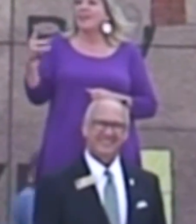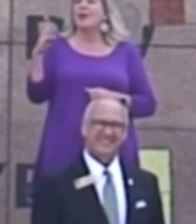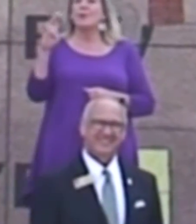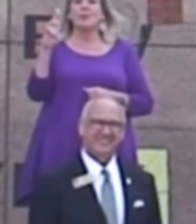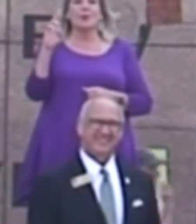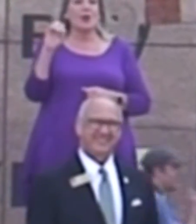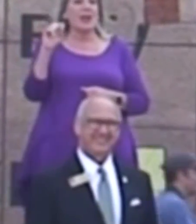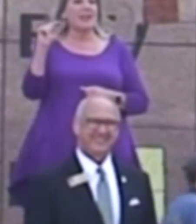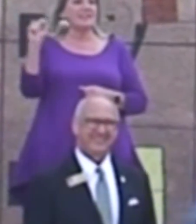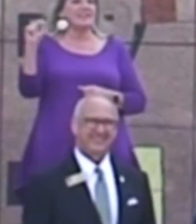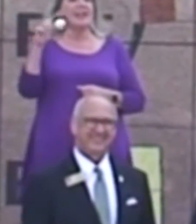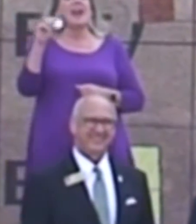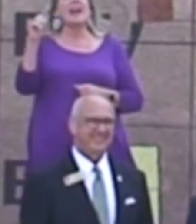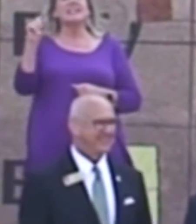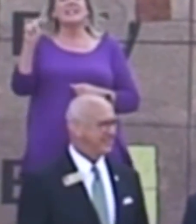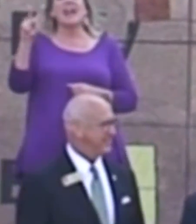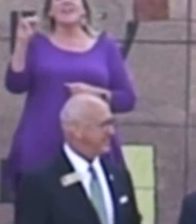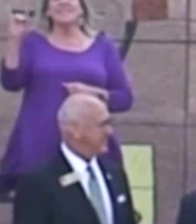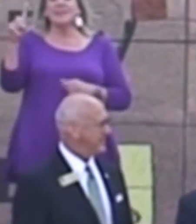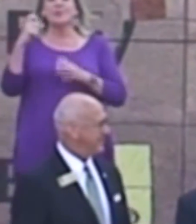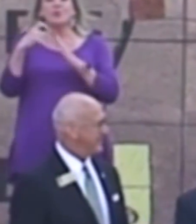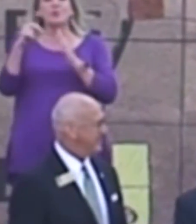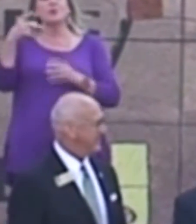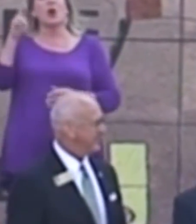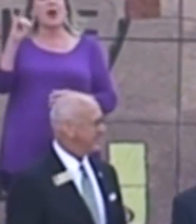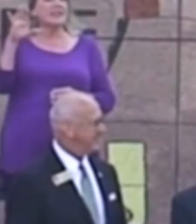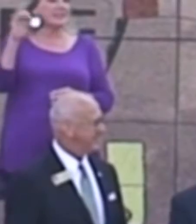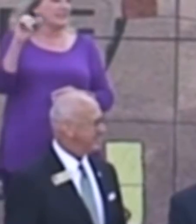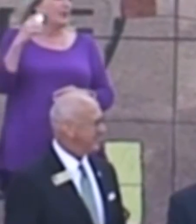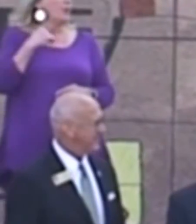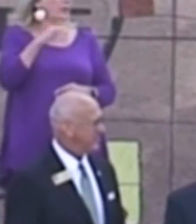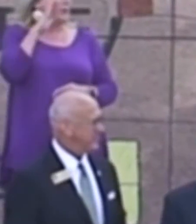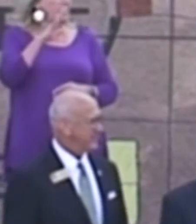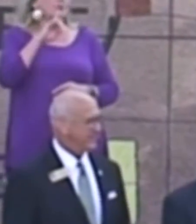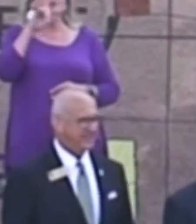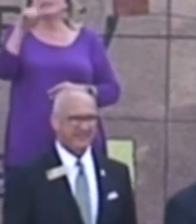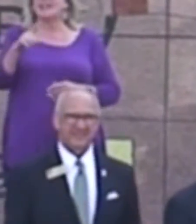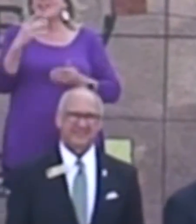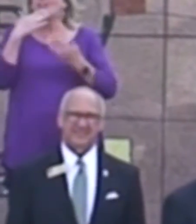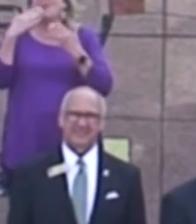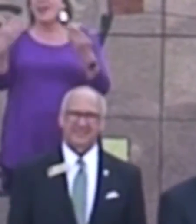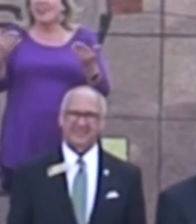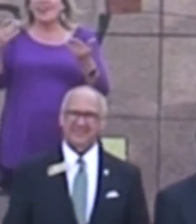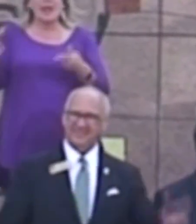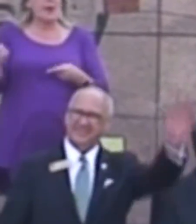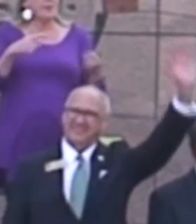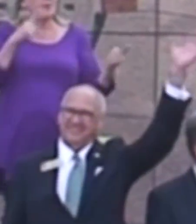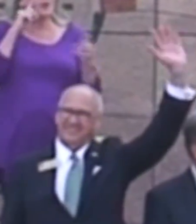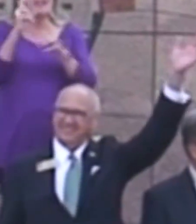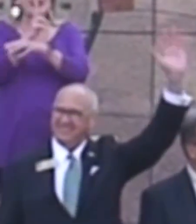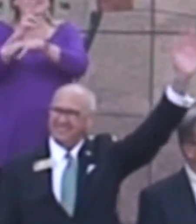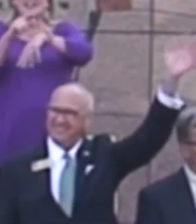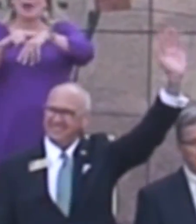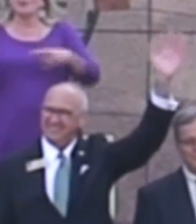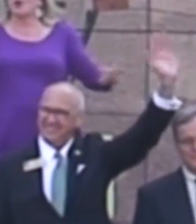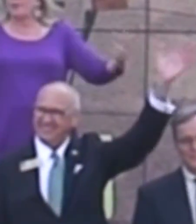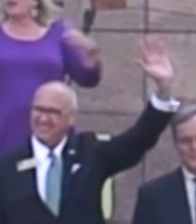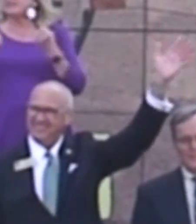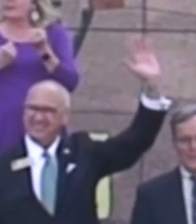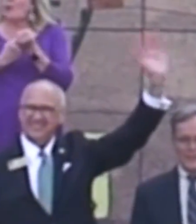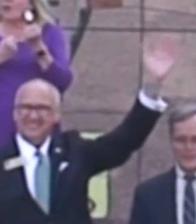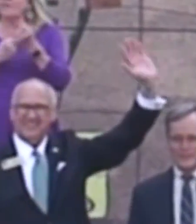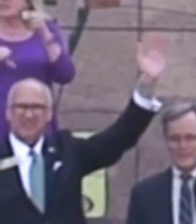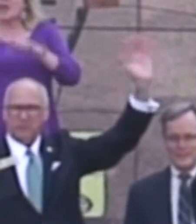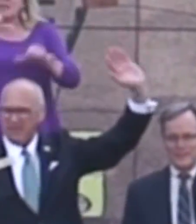Brett Garrett, and David Price. We want to really thank them for taking the time to come out in support of